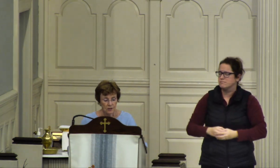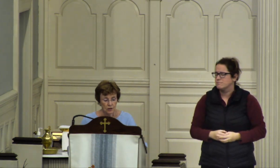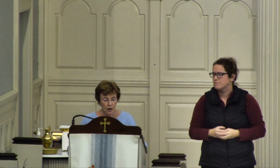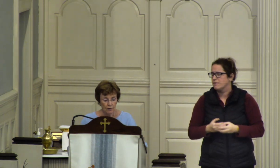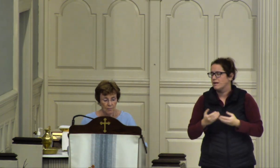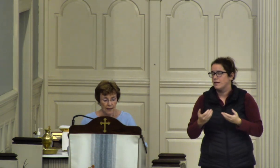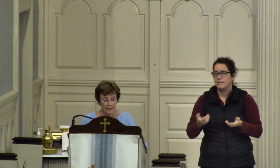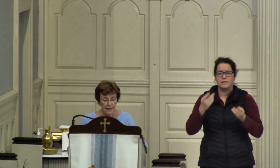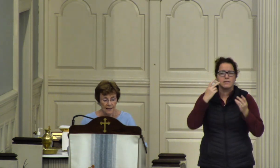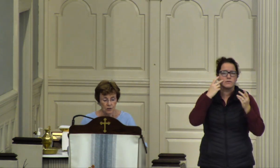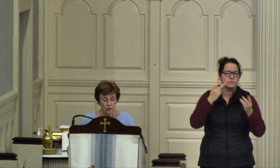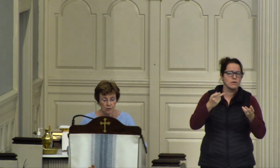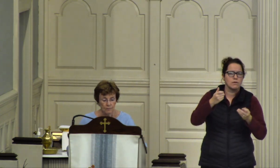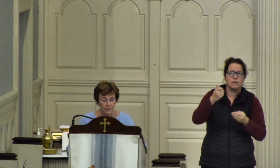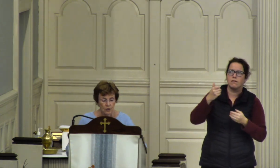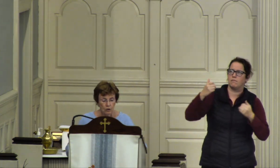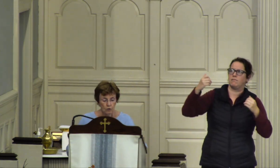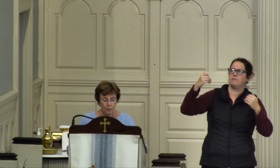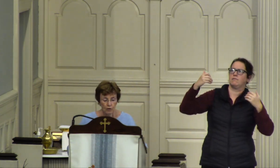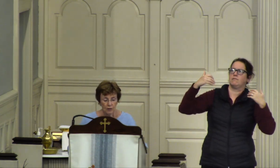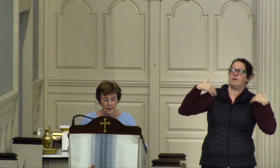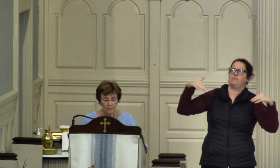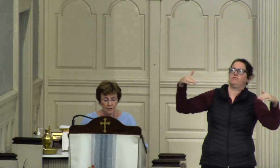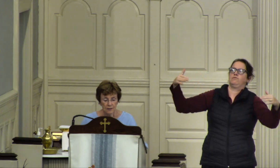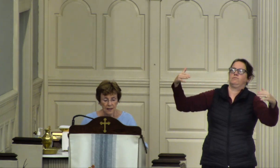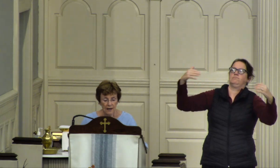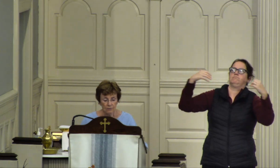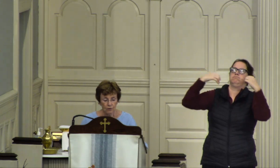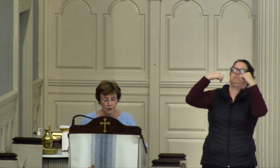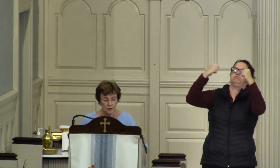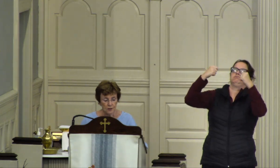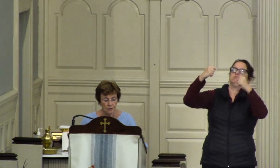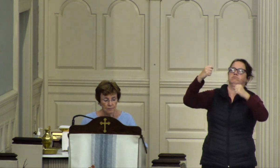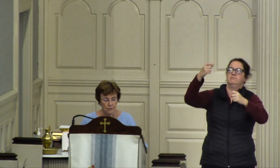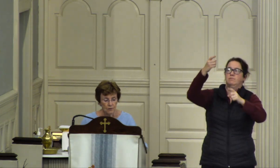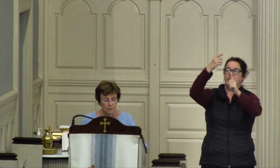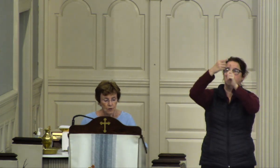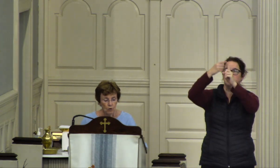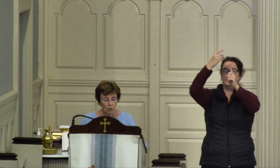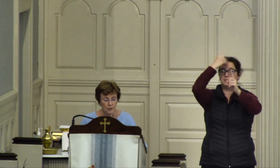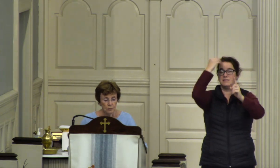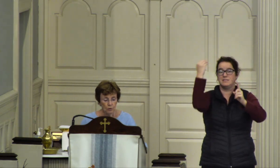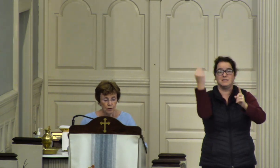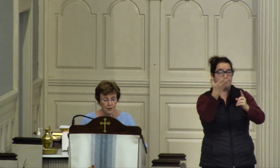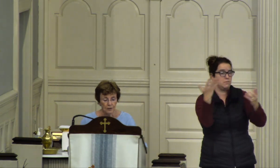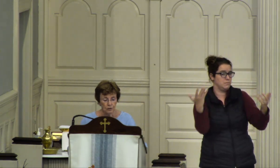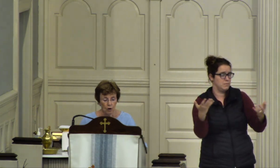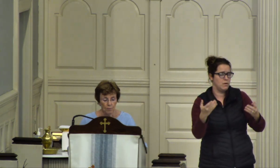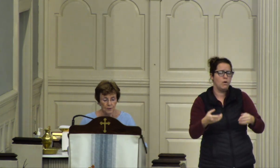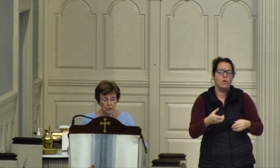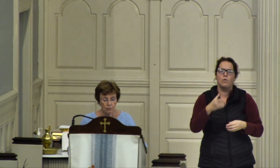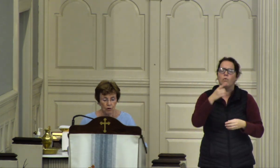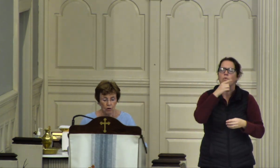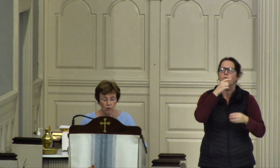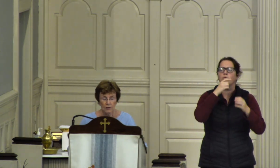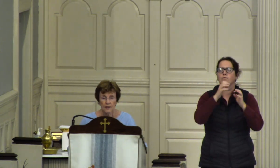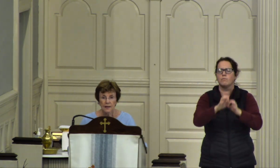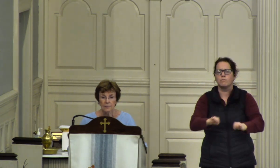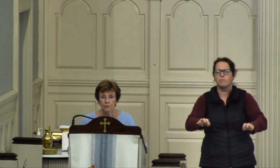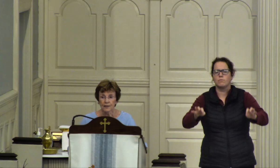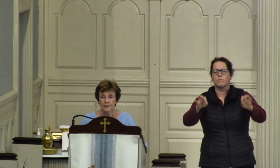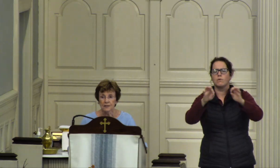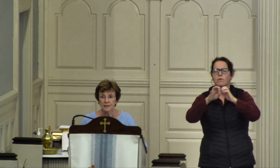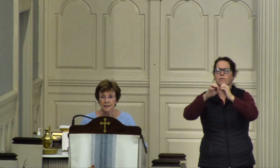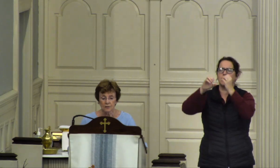Then I saw a mighty angel who proclaimed in a loud voice, "Who is worthy to open the scroll